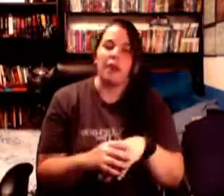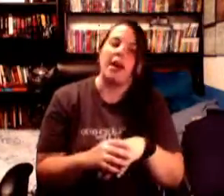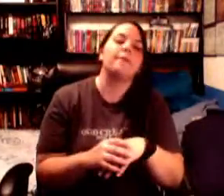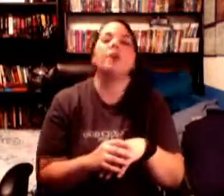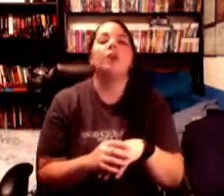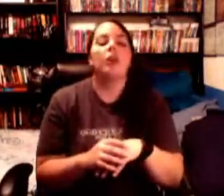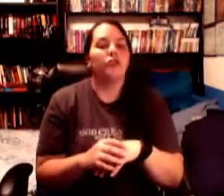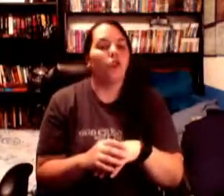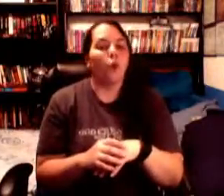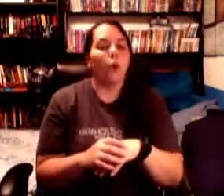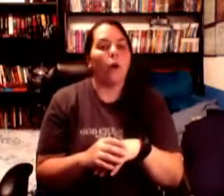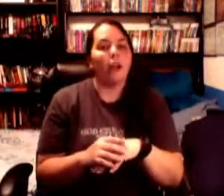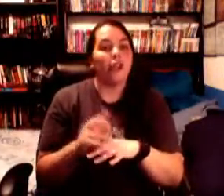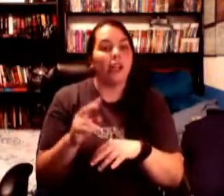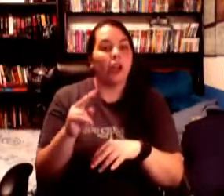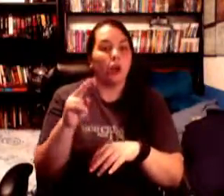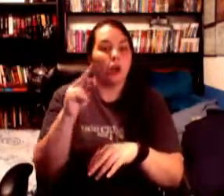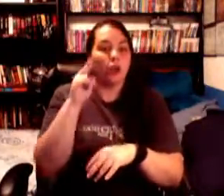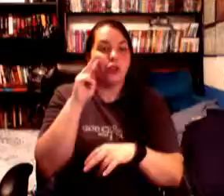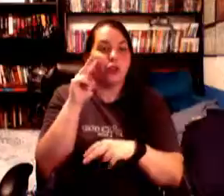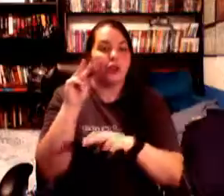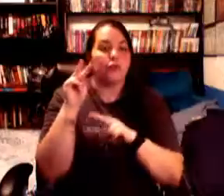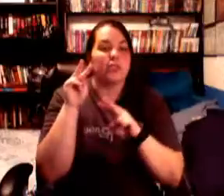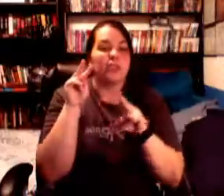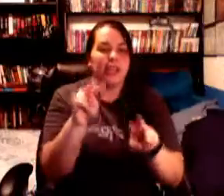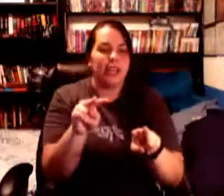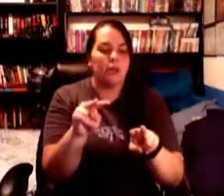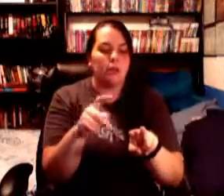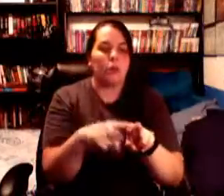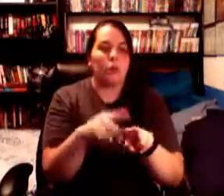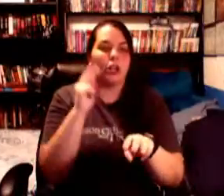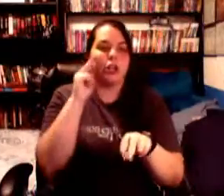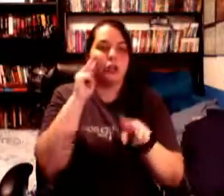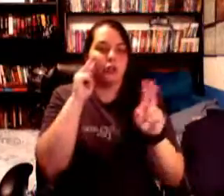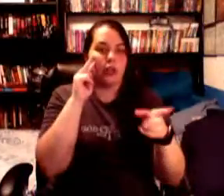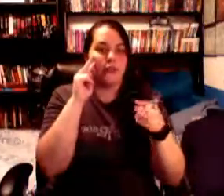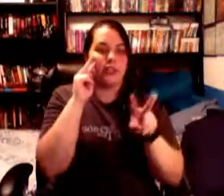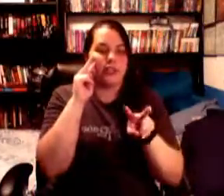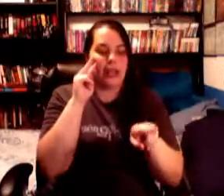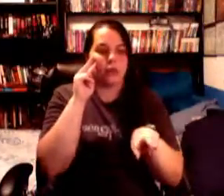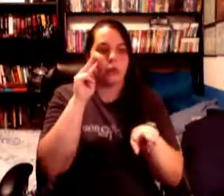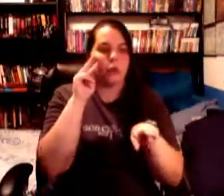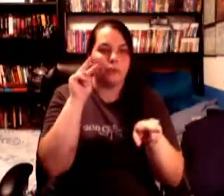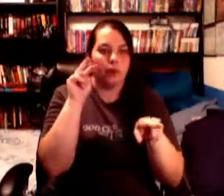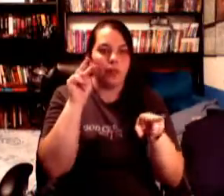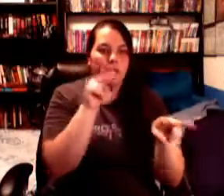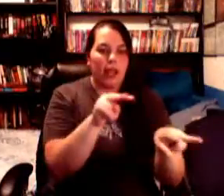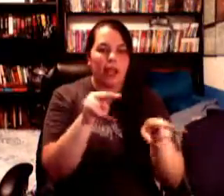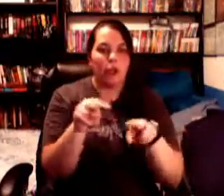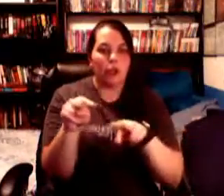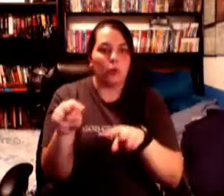crucified. So watching, we're going to do the sign for C, but we're going to use your left hand down lower, and then we're going to